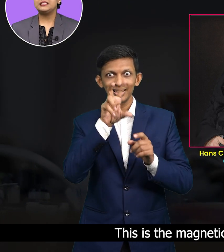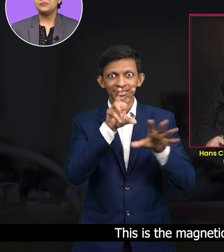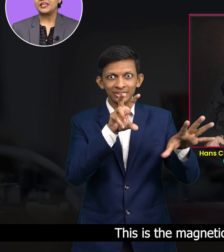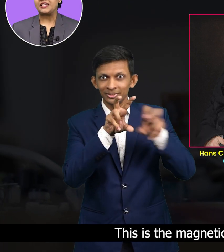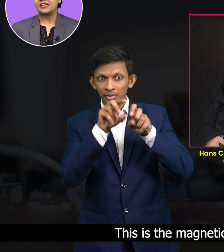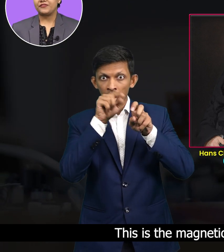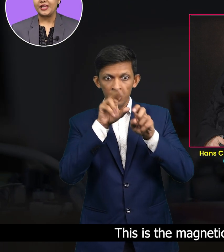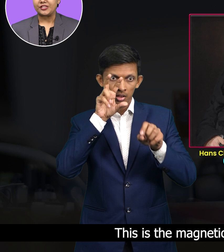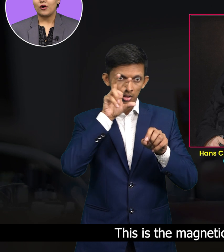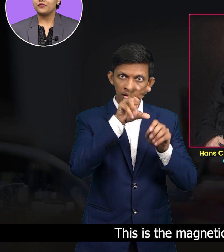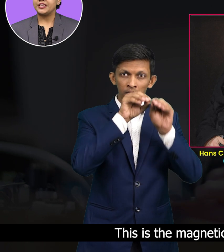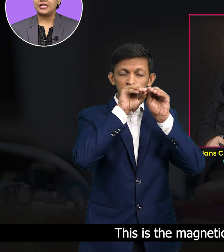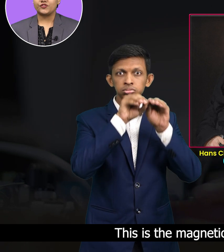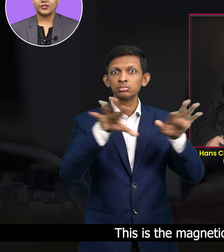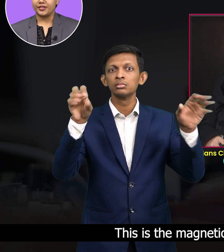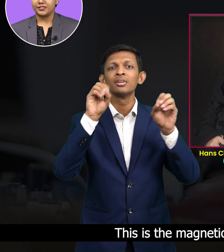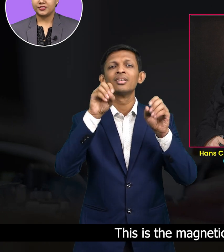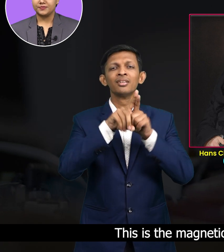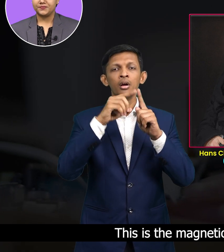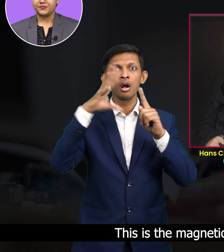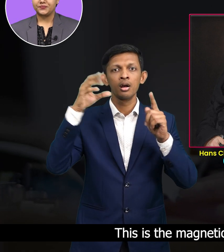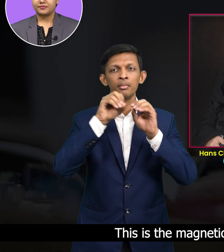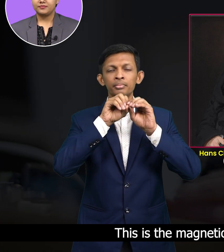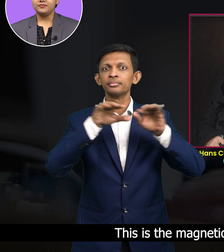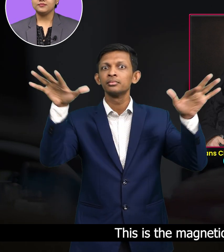This is the magnetic effect of the electric current.